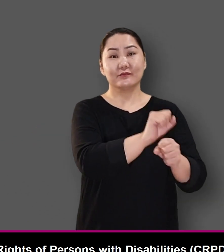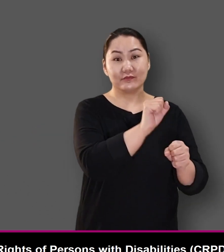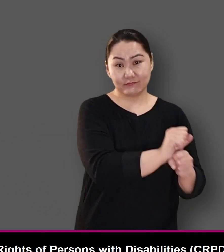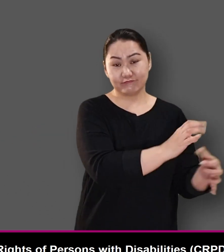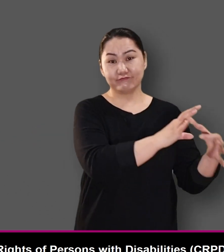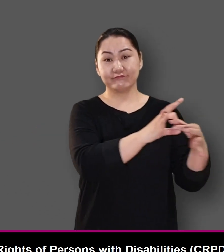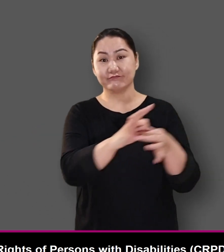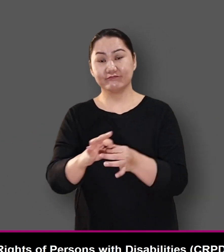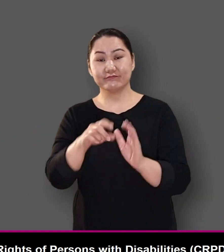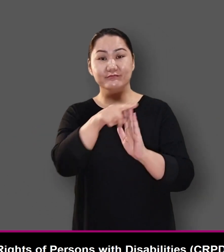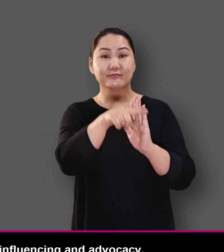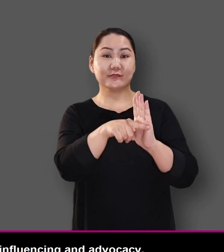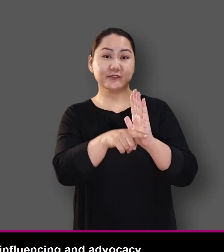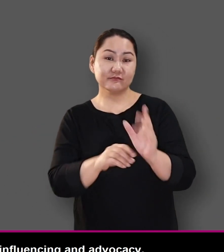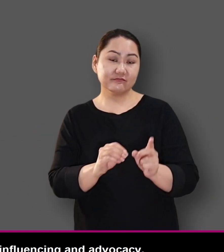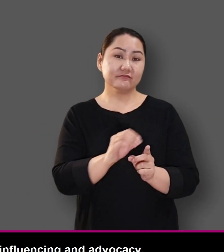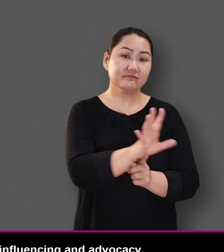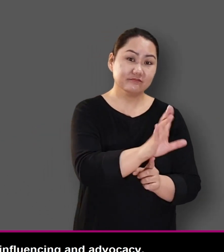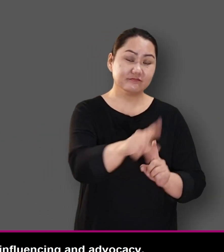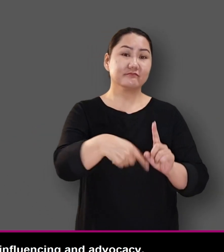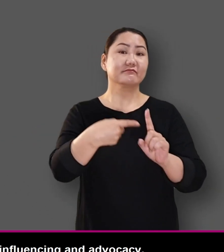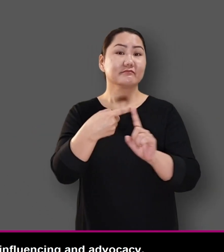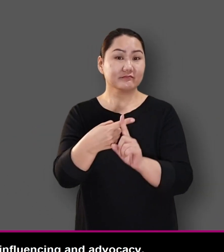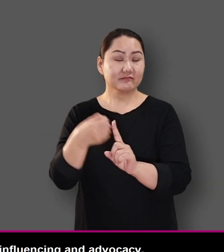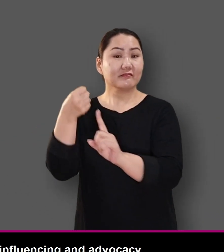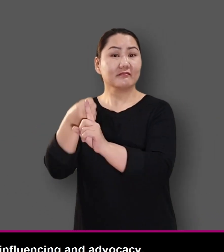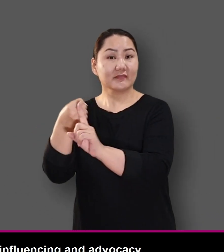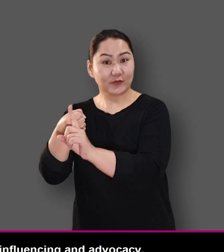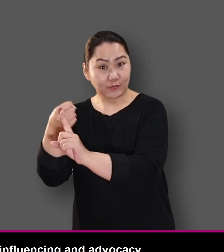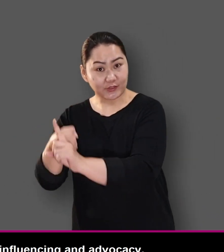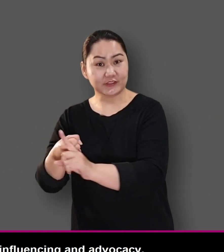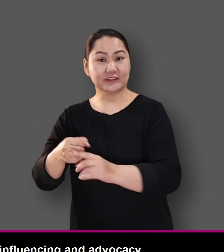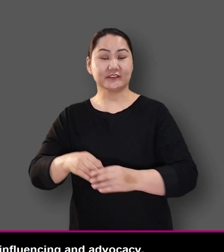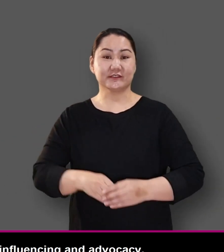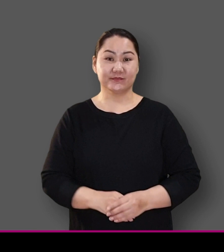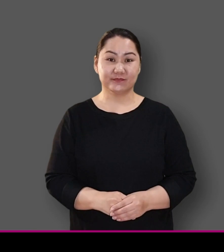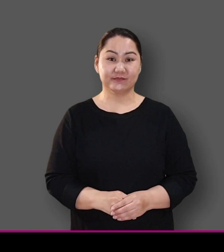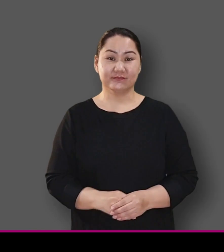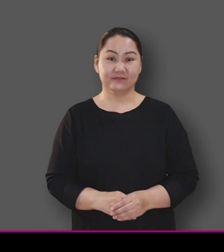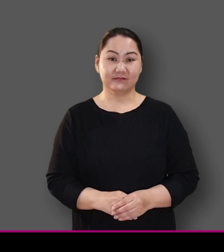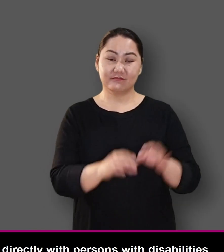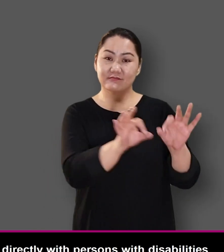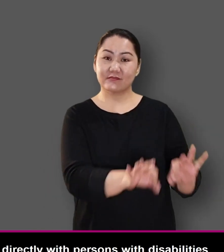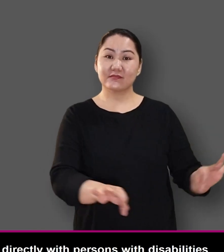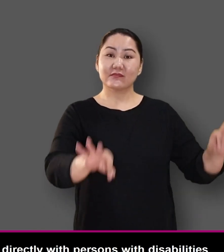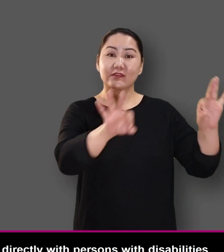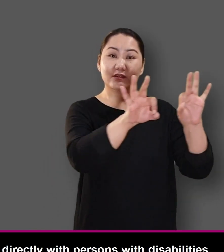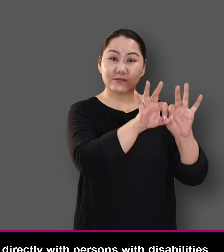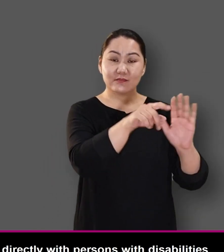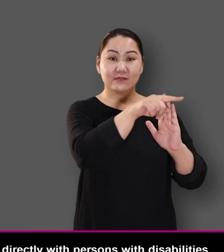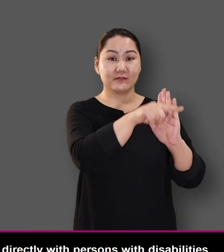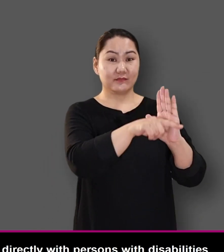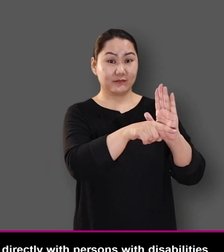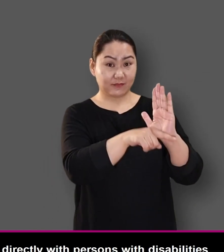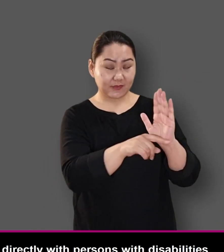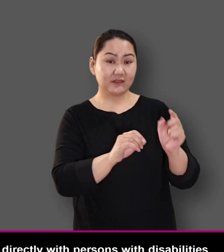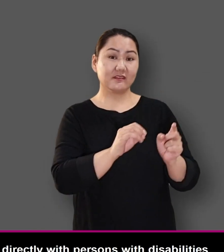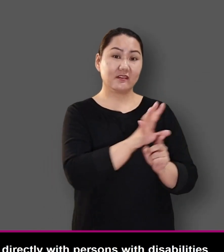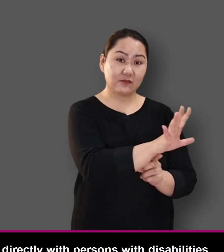Disabilities, CRPD, as part of our policy influencing and advocacy. Most importantly, we will engage